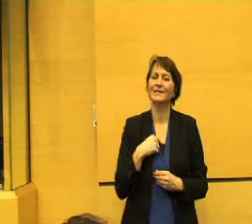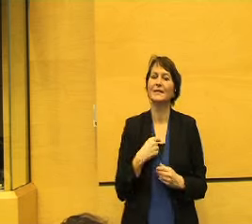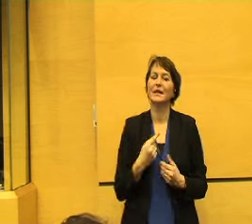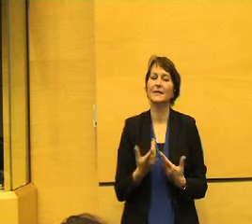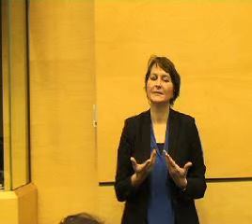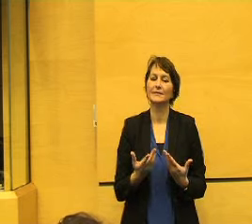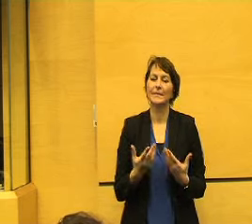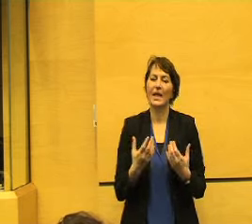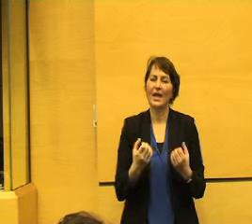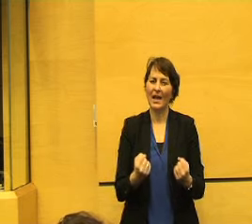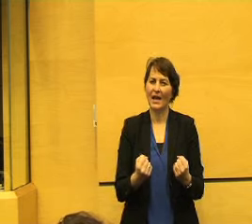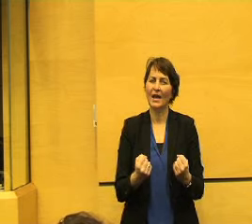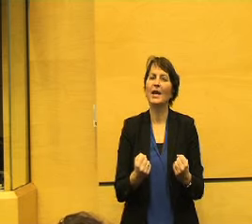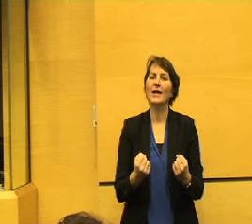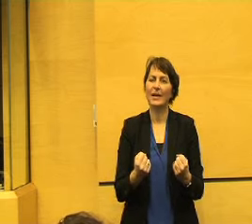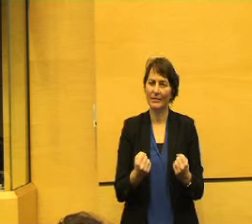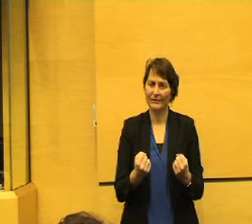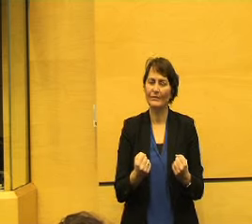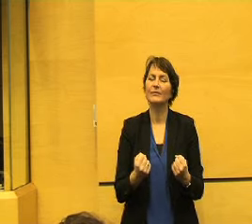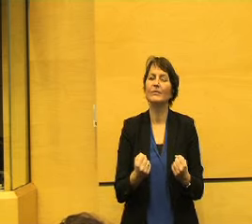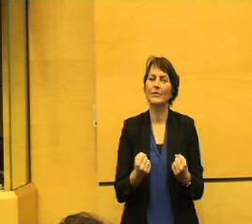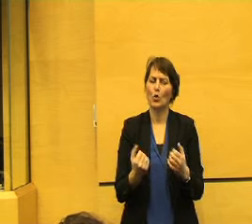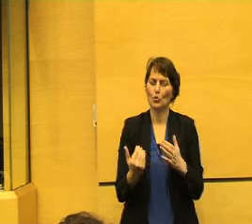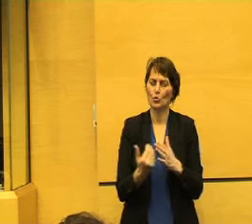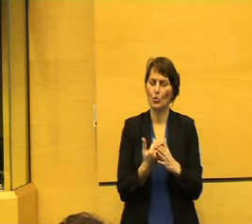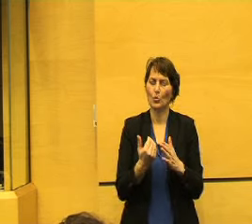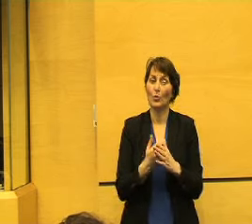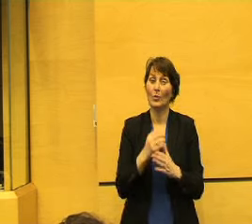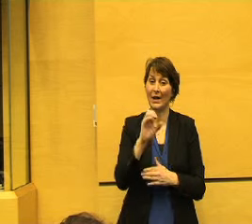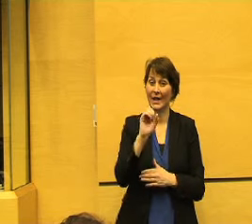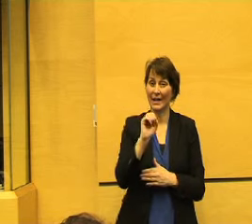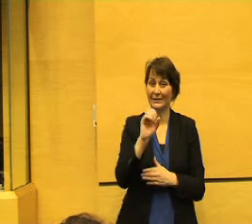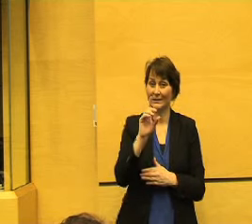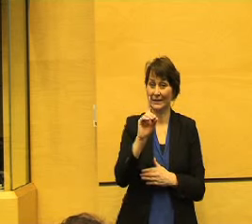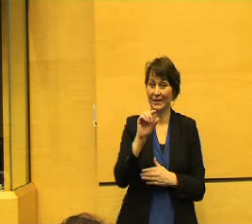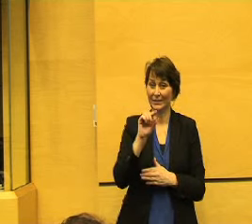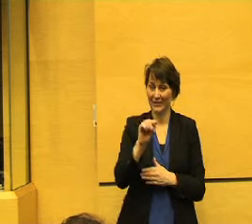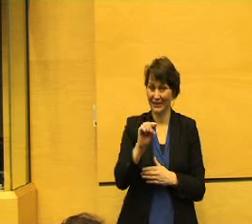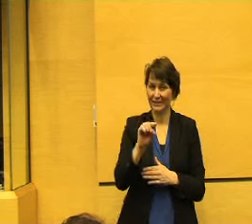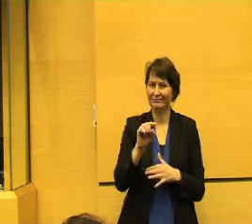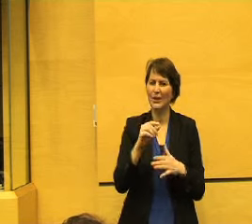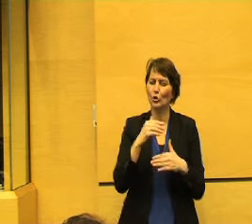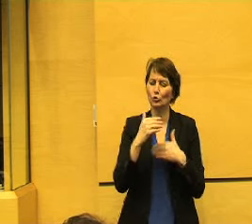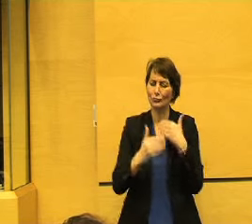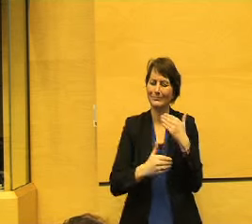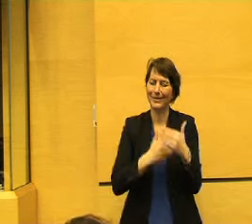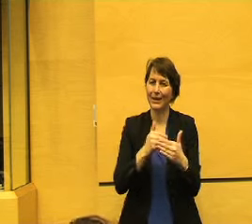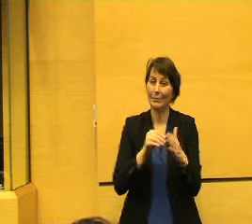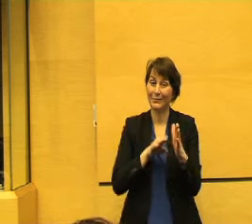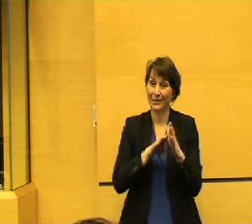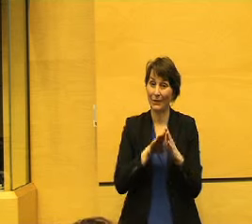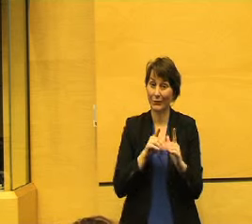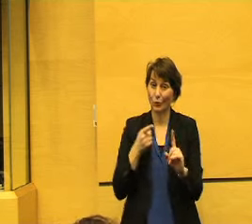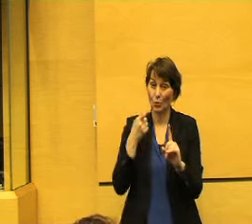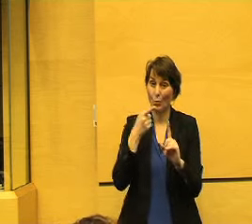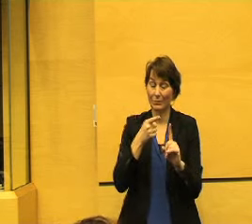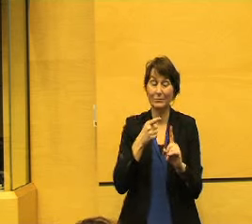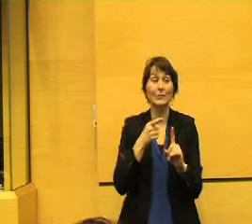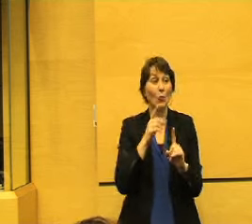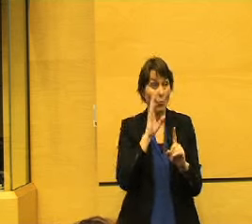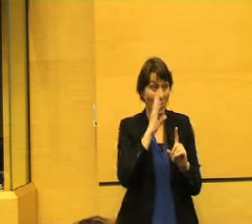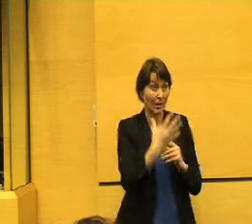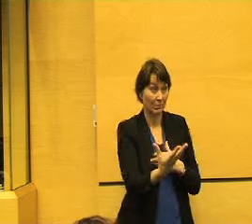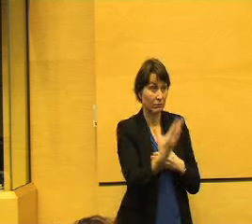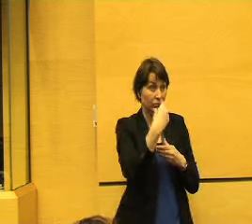developed Sustainable Development Goals within your national